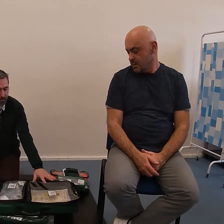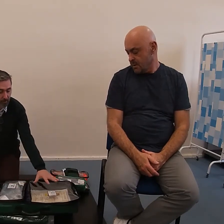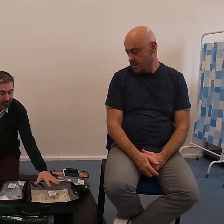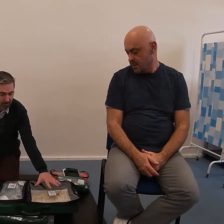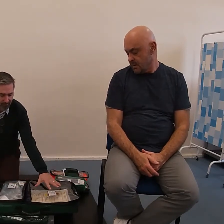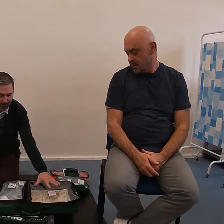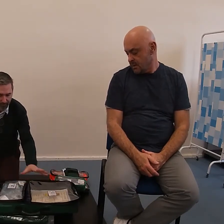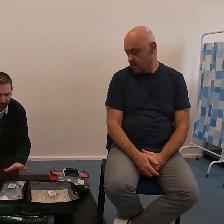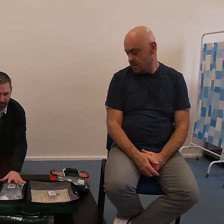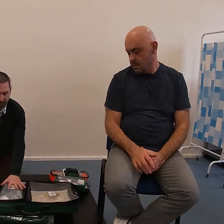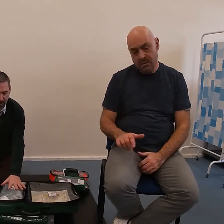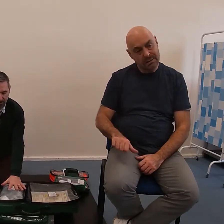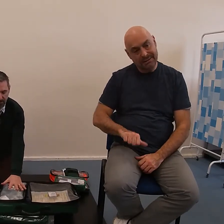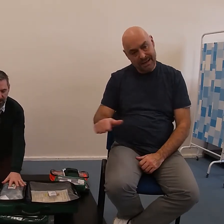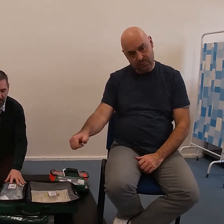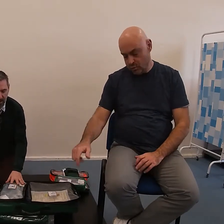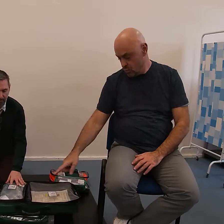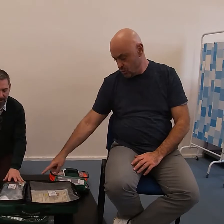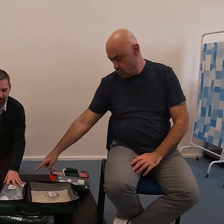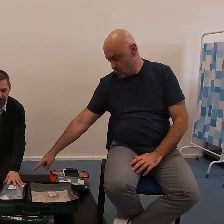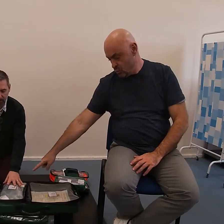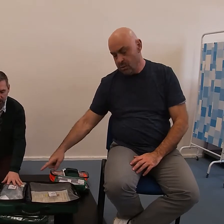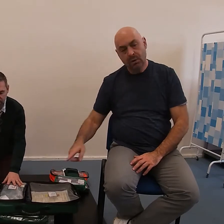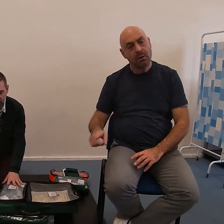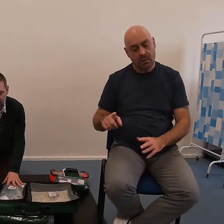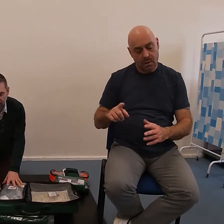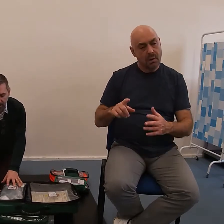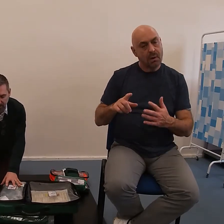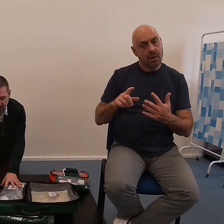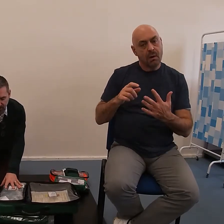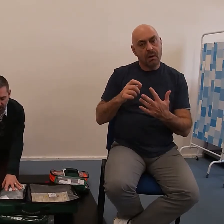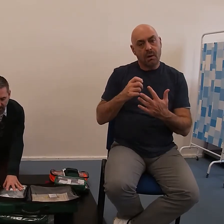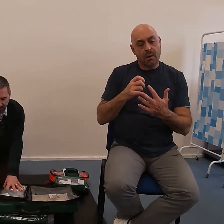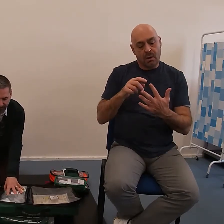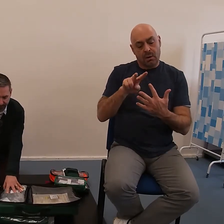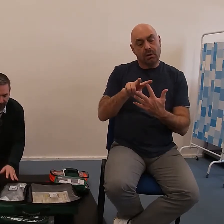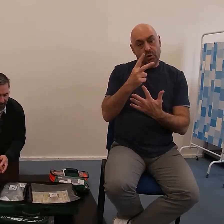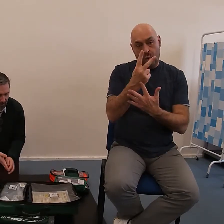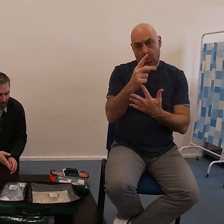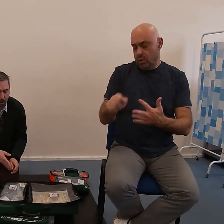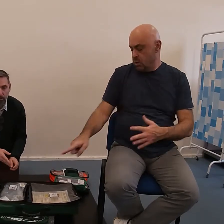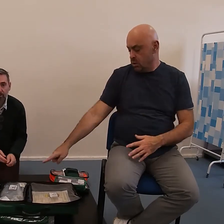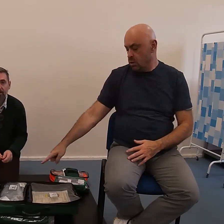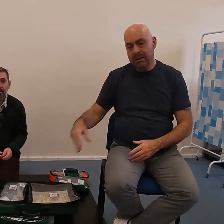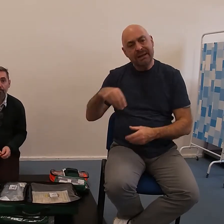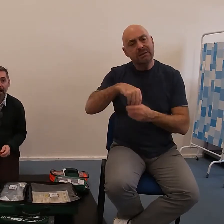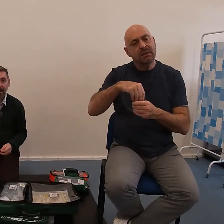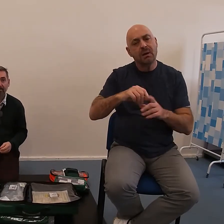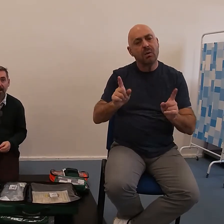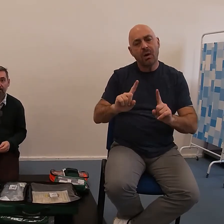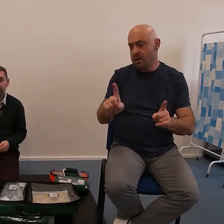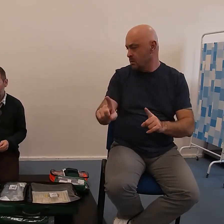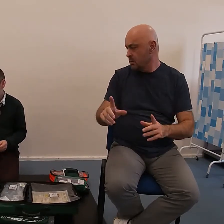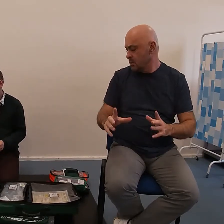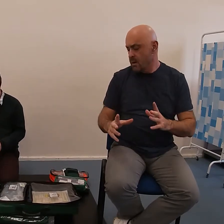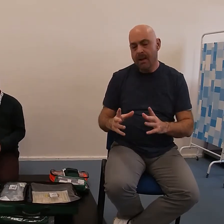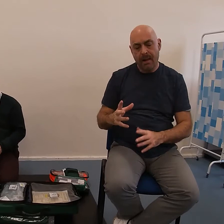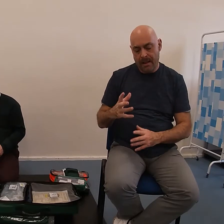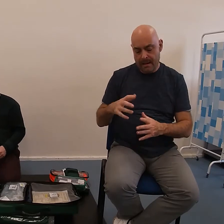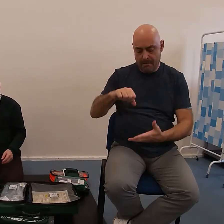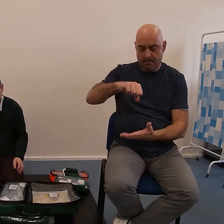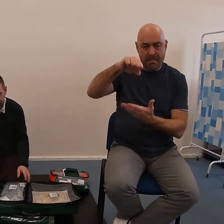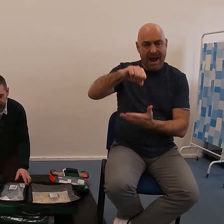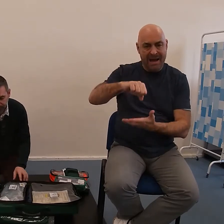So, just below the defib, we've got pouch number 2, and inside it holds the bag valve